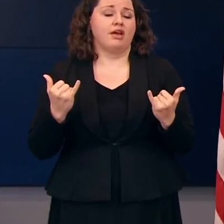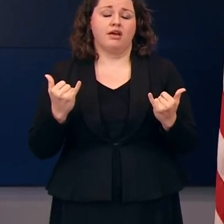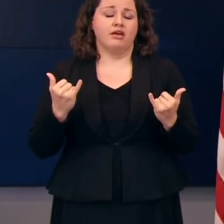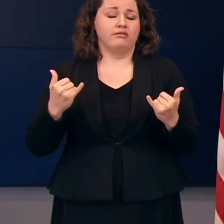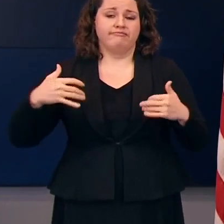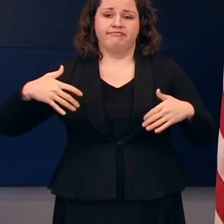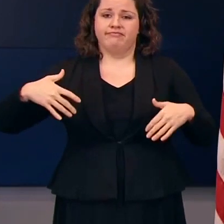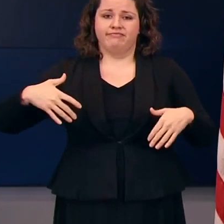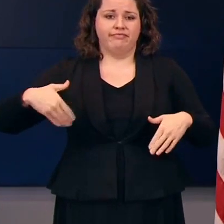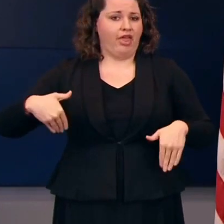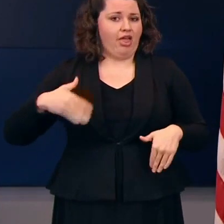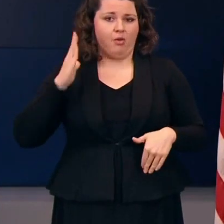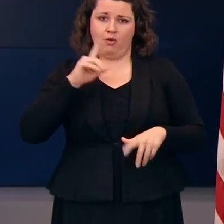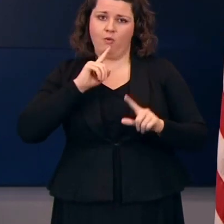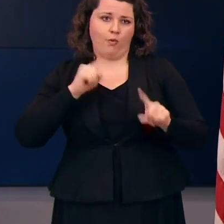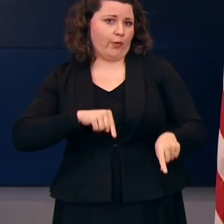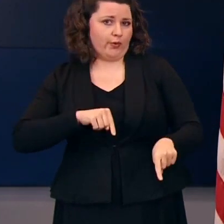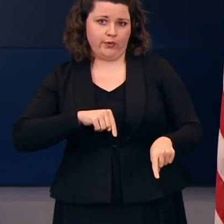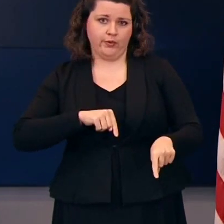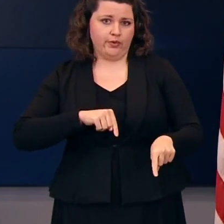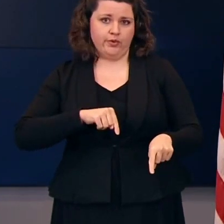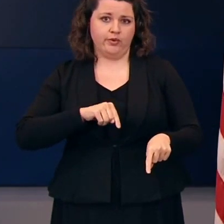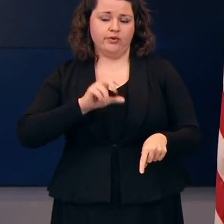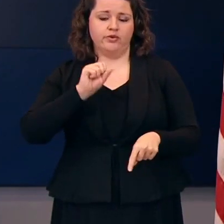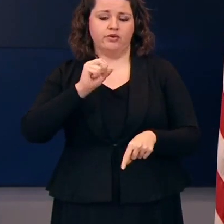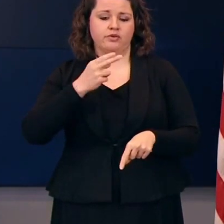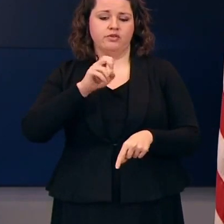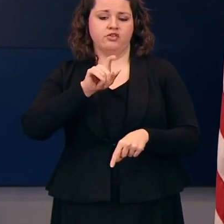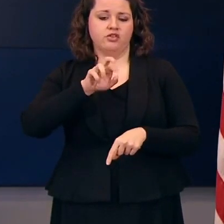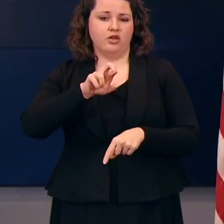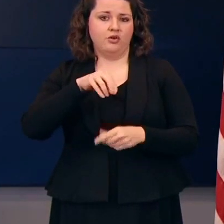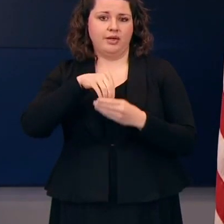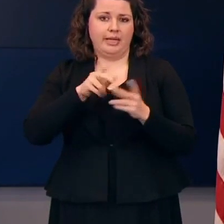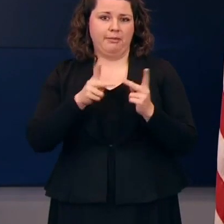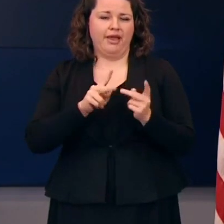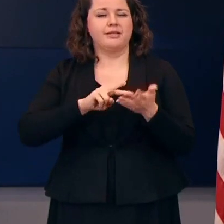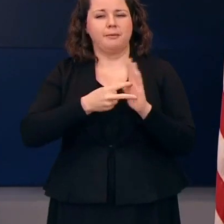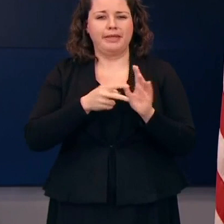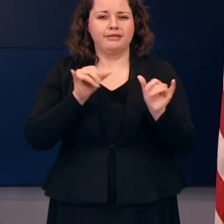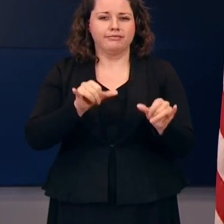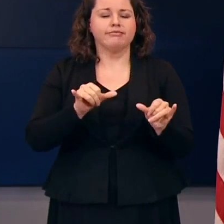at a place where we're going to would order a shelter in place or a stay at home.